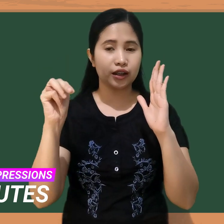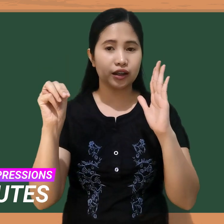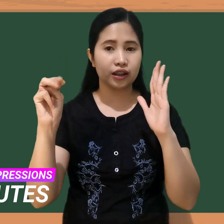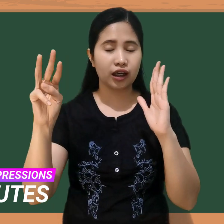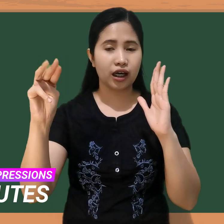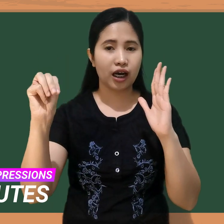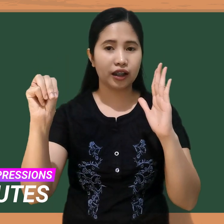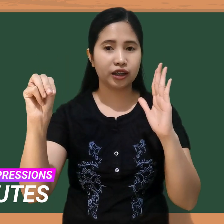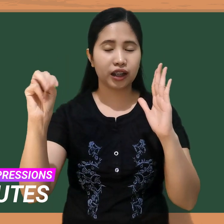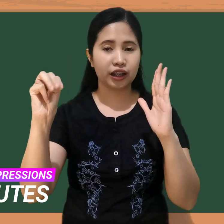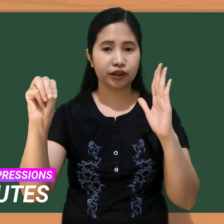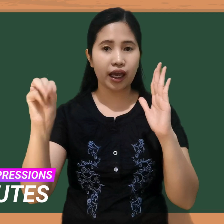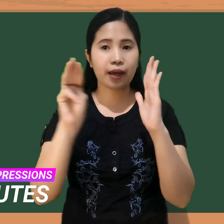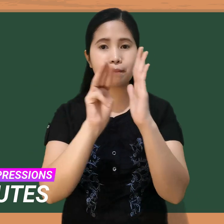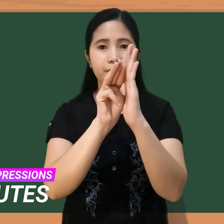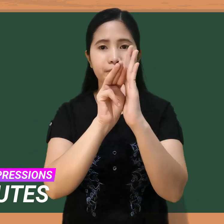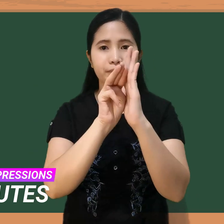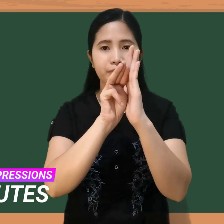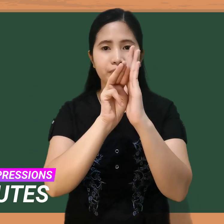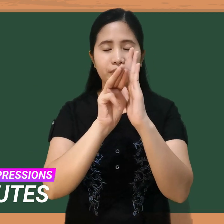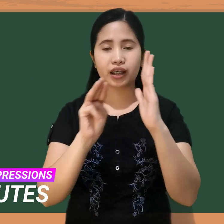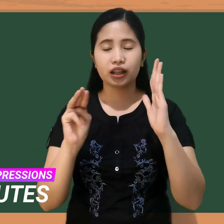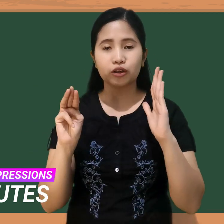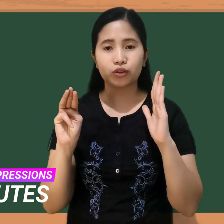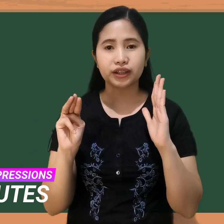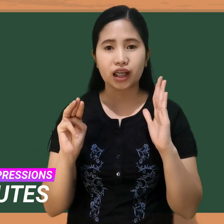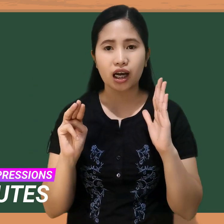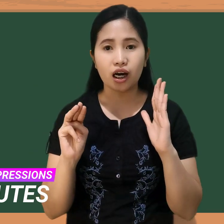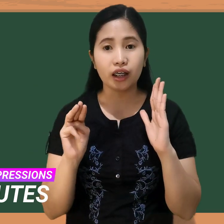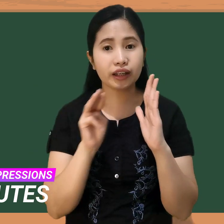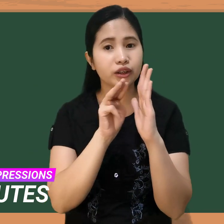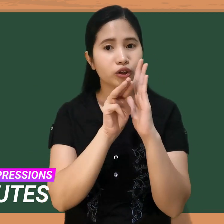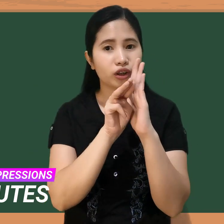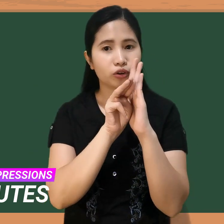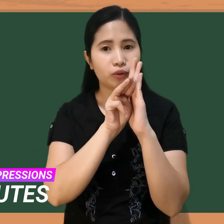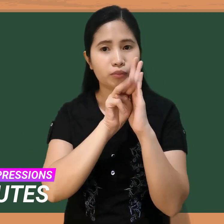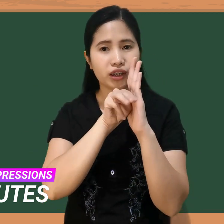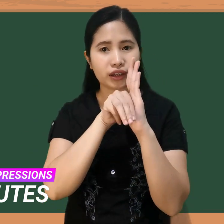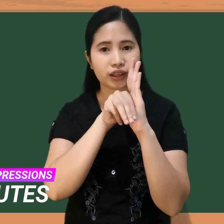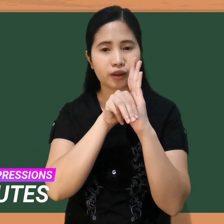ating initial letter M. Parang katulad sa R. So, ito, minutes.